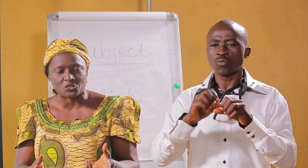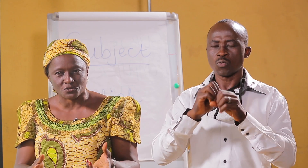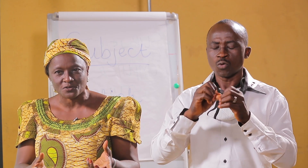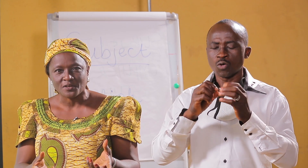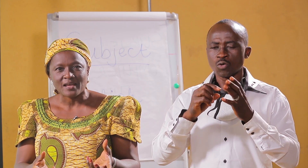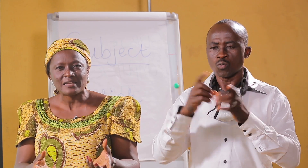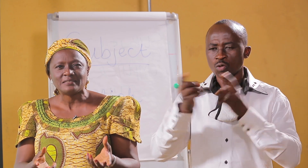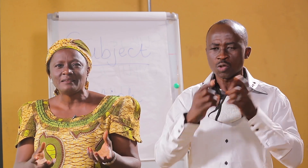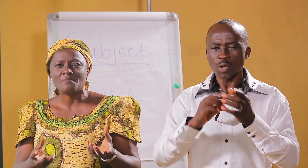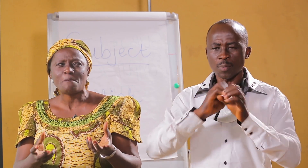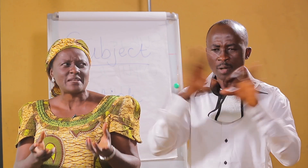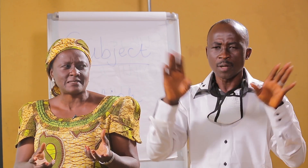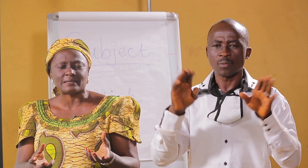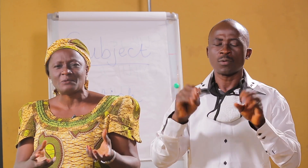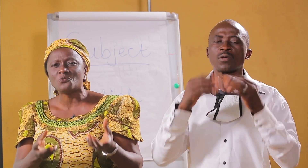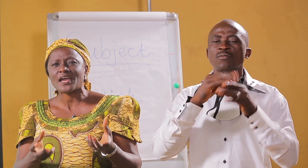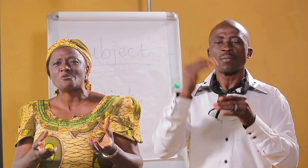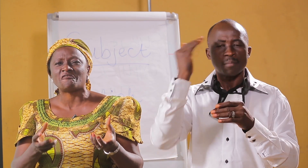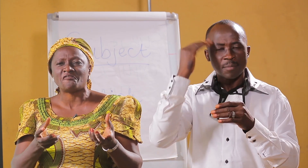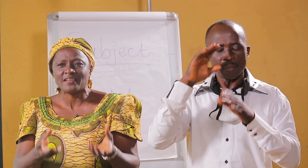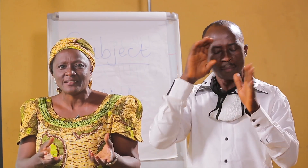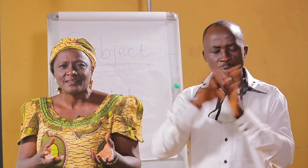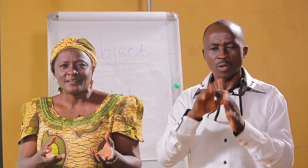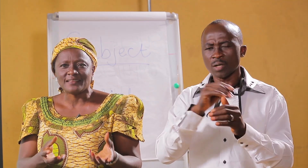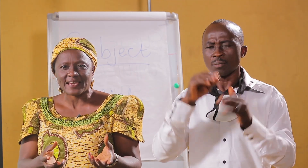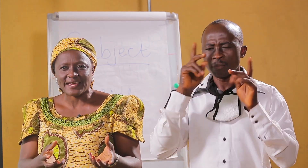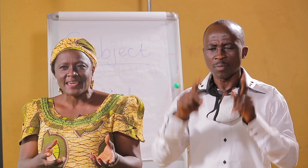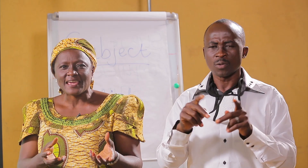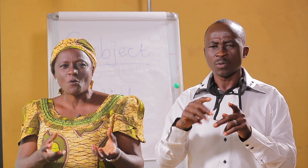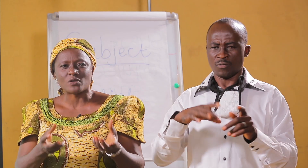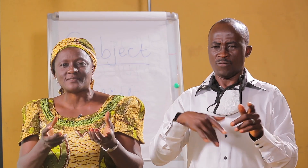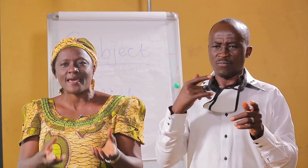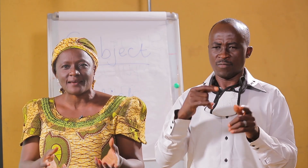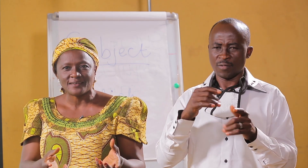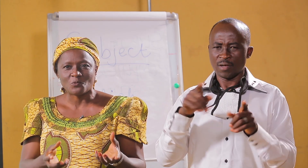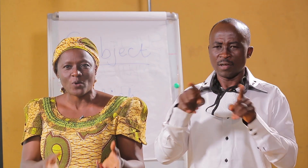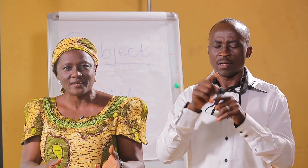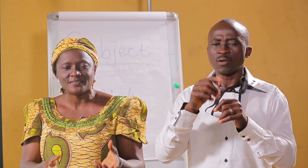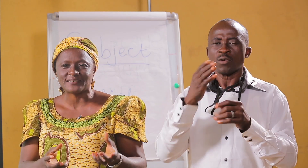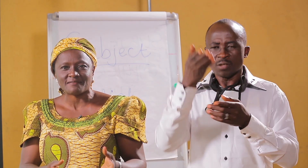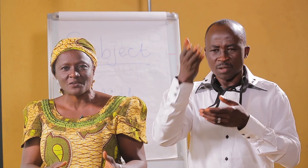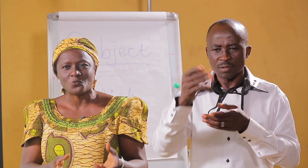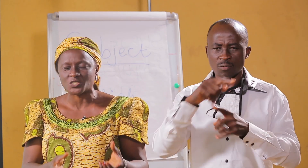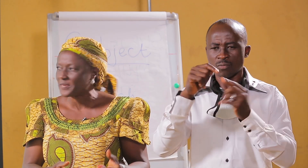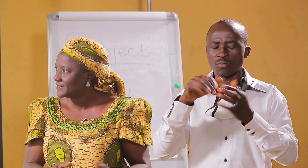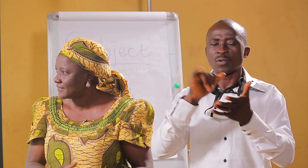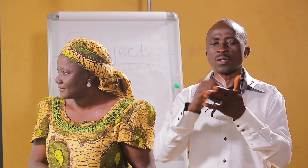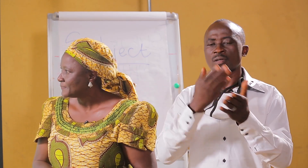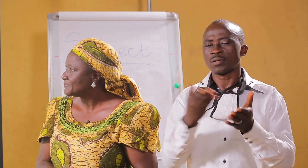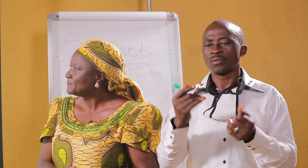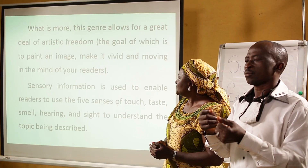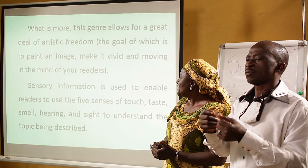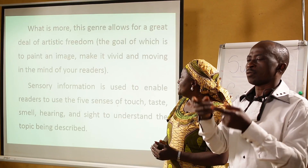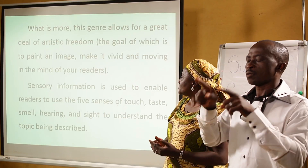mental picture, and the person will kind of feel like he was there when that thing was being